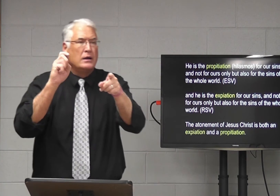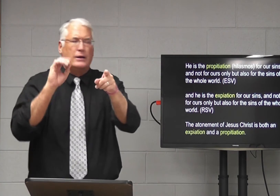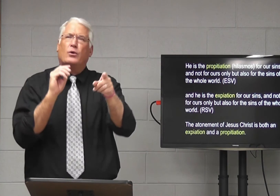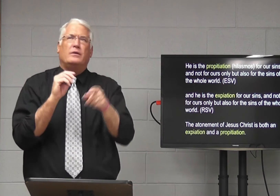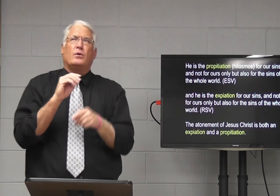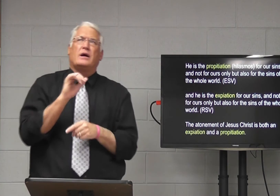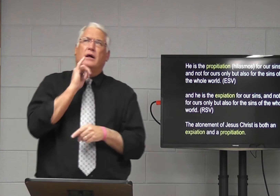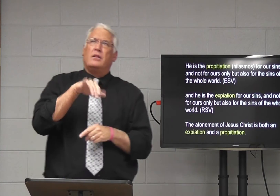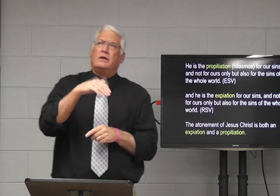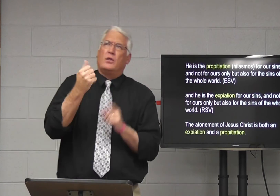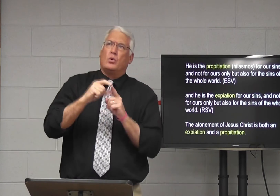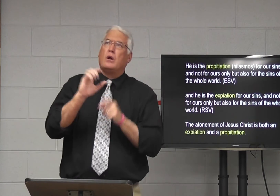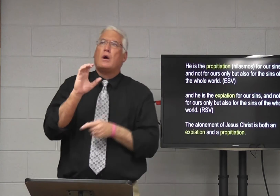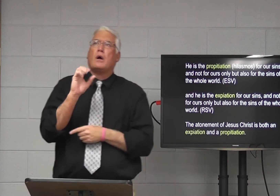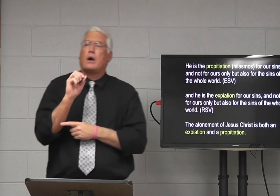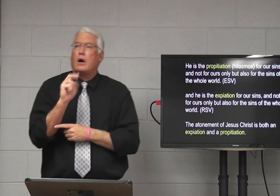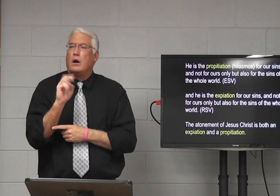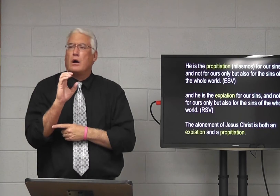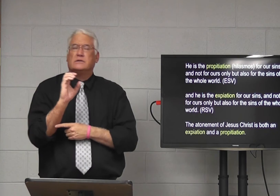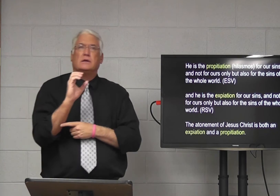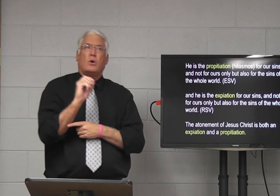No, coexist. No.